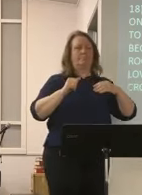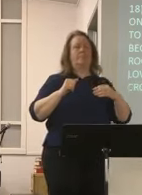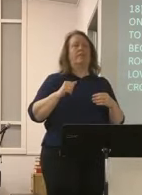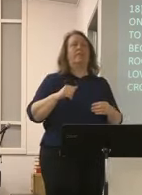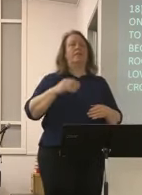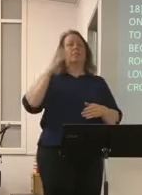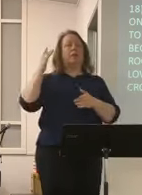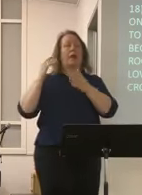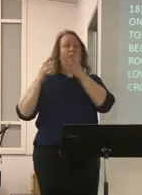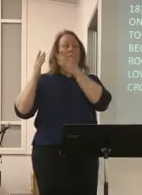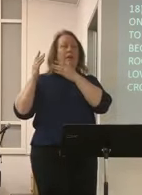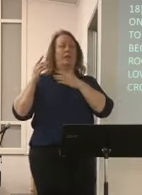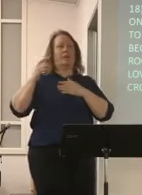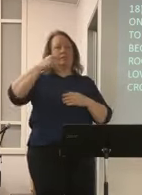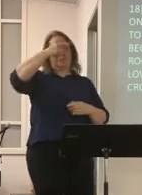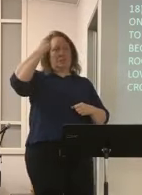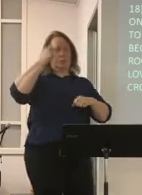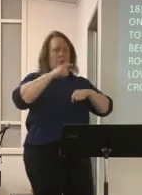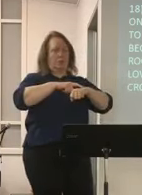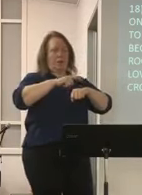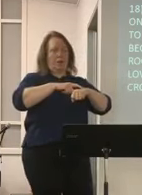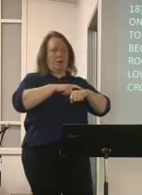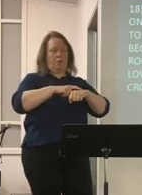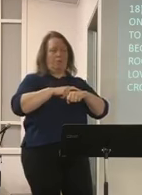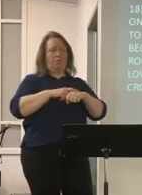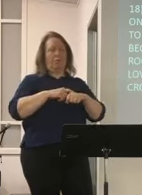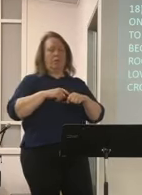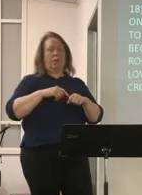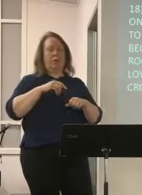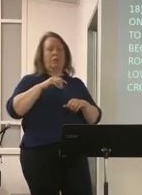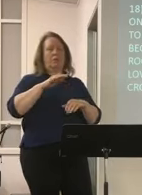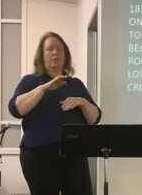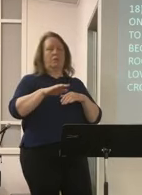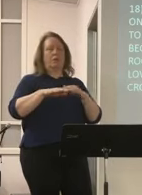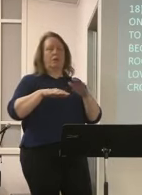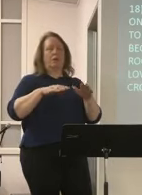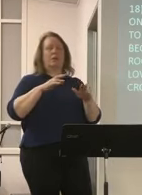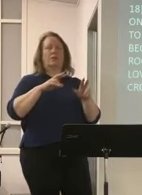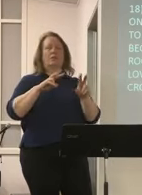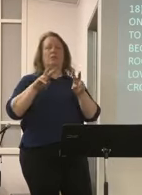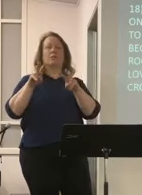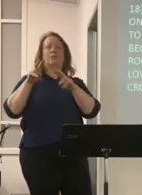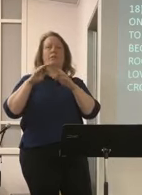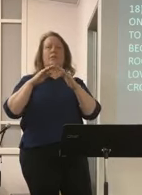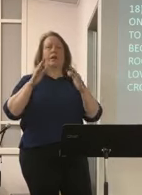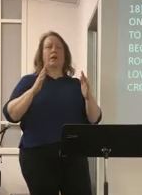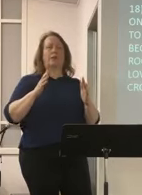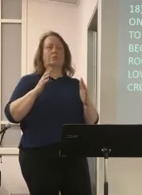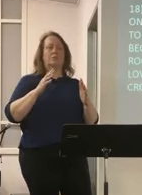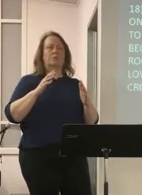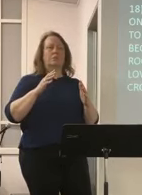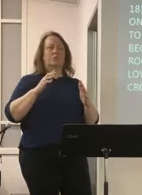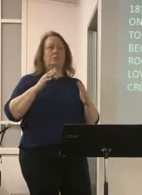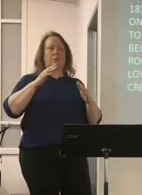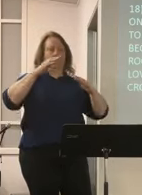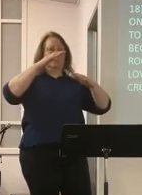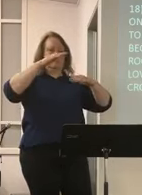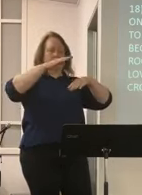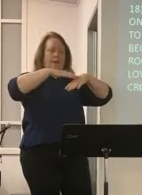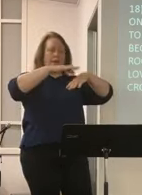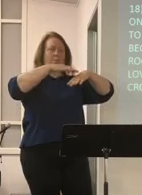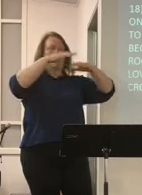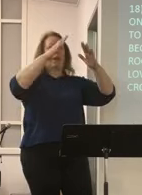And in those days, in the summertime, is you would walk down and looked at the houses, grass would have grown on